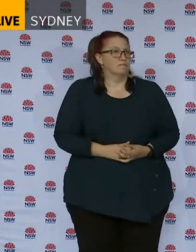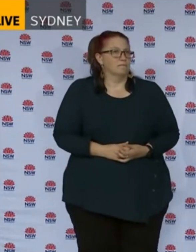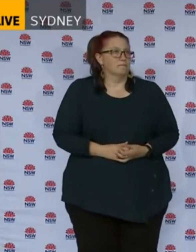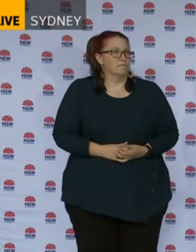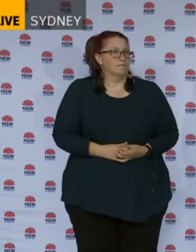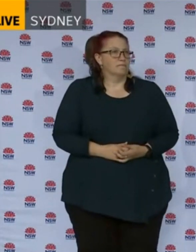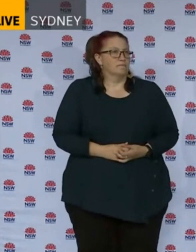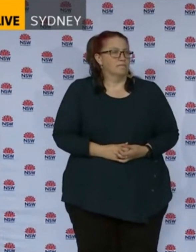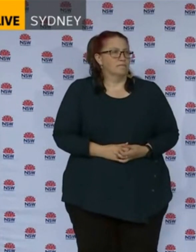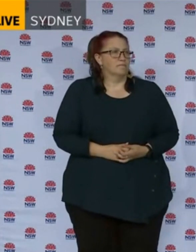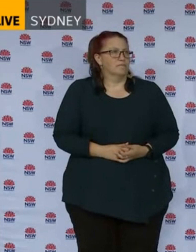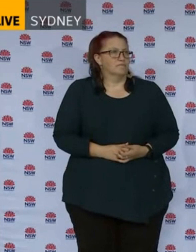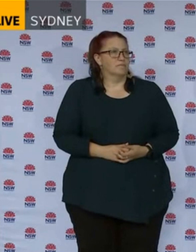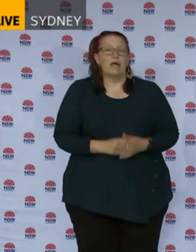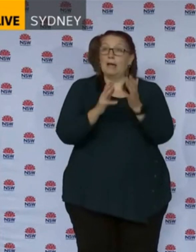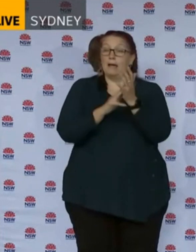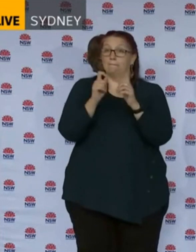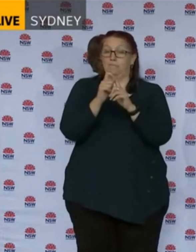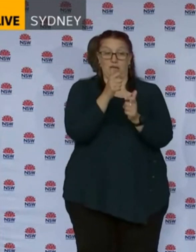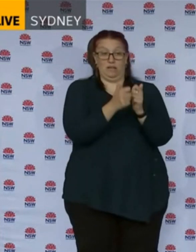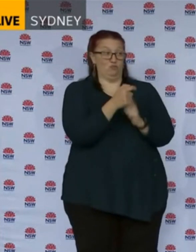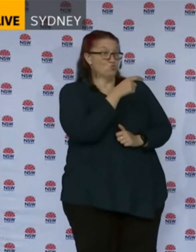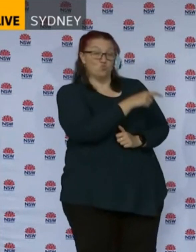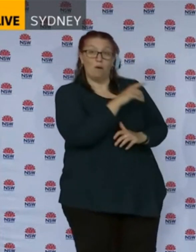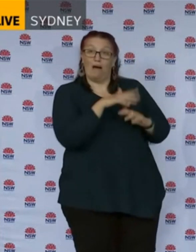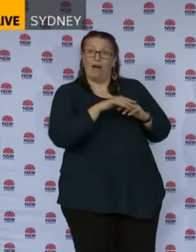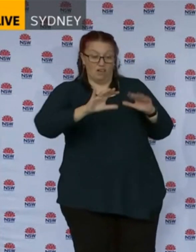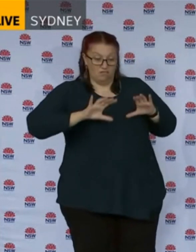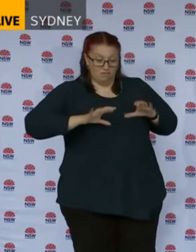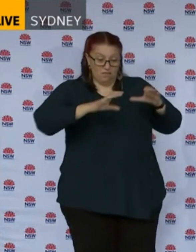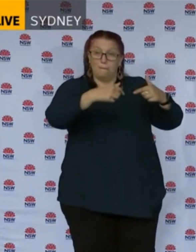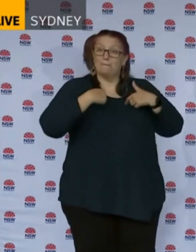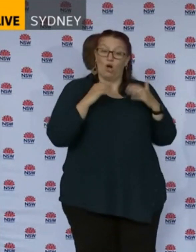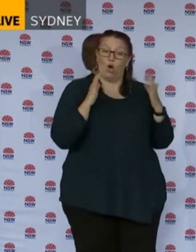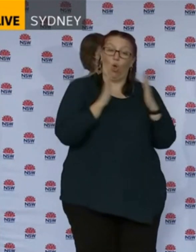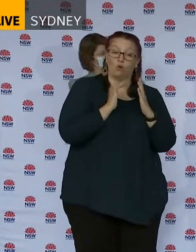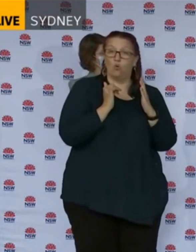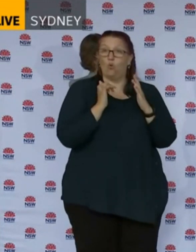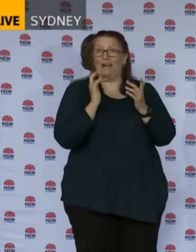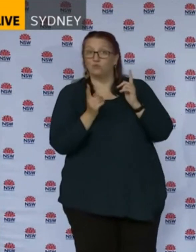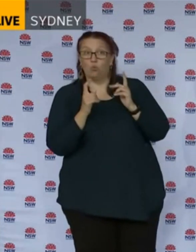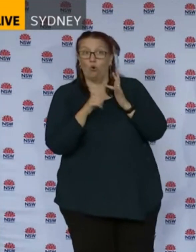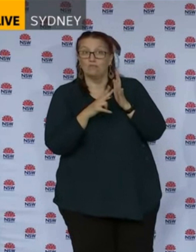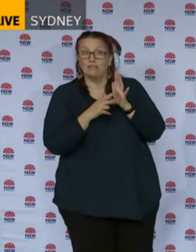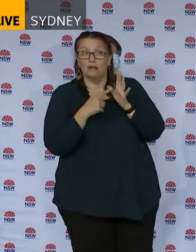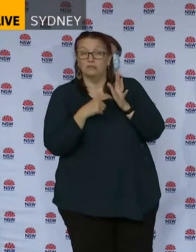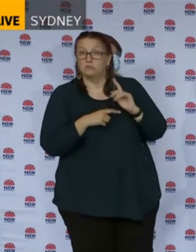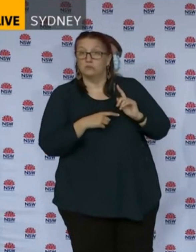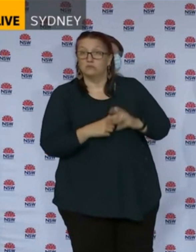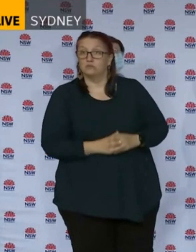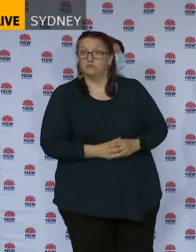So can you confirm that MPs have texted you about their classification as close contacts? Well, can I just say